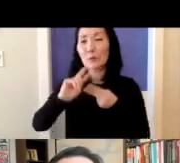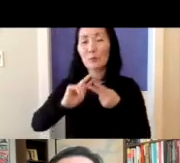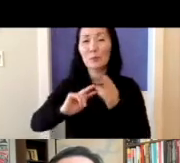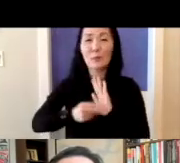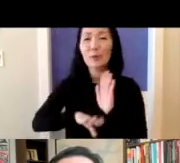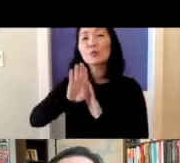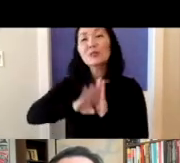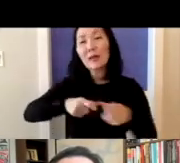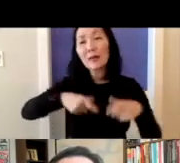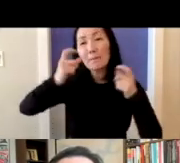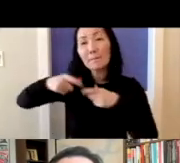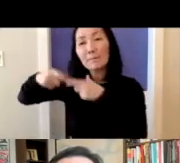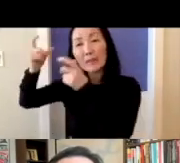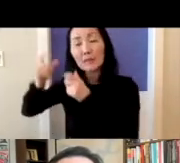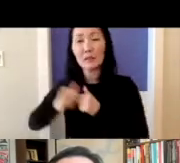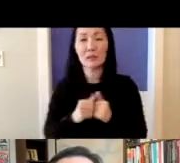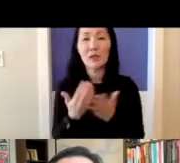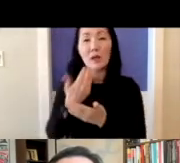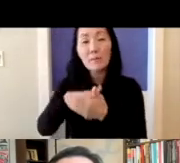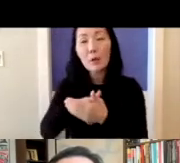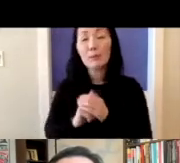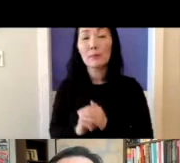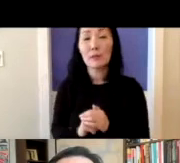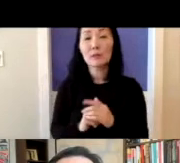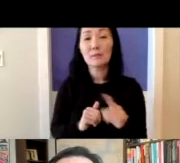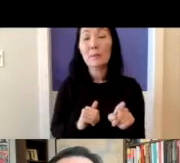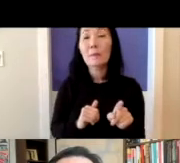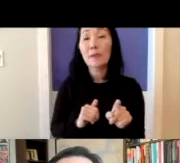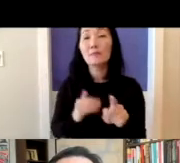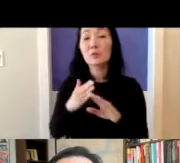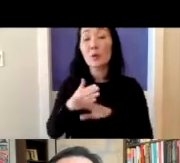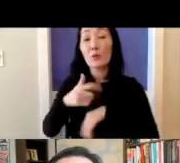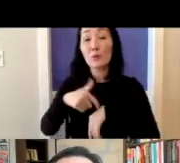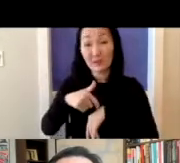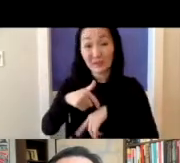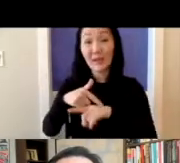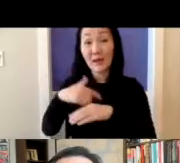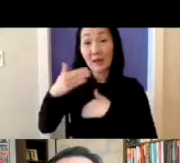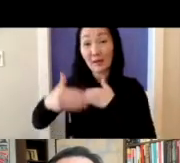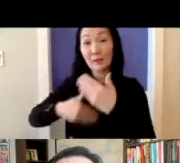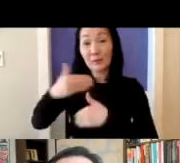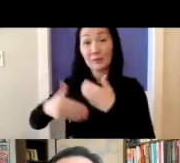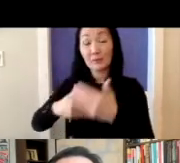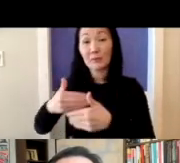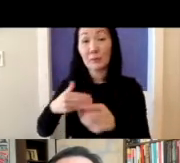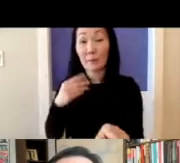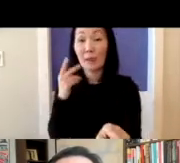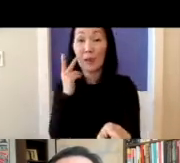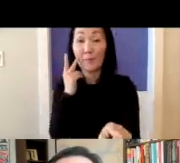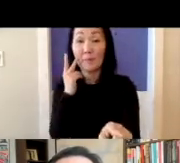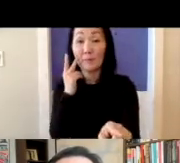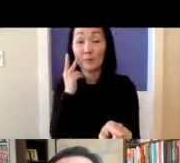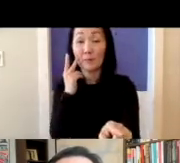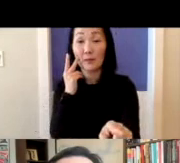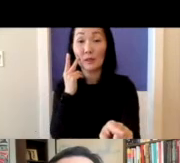particular time in Vancouver's development as a city, as we take a perspective of this city, of this city, and spin the